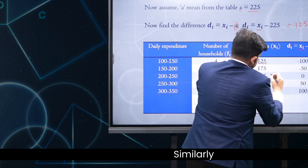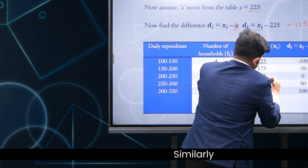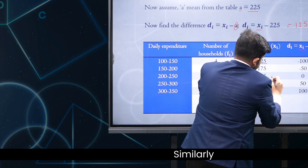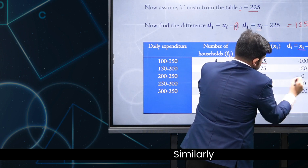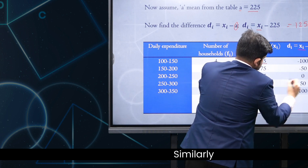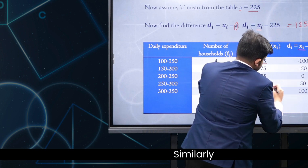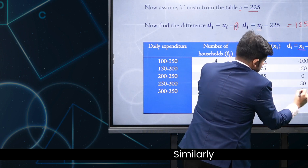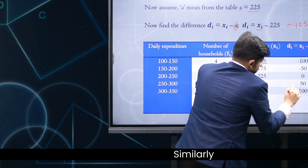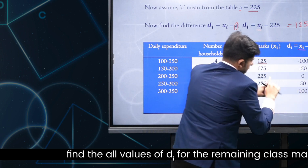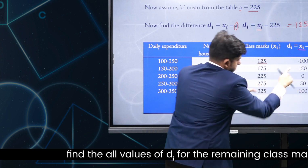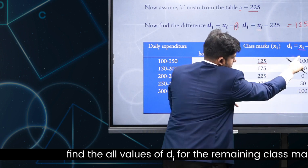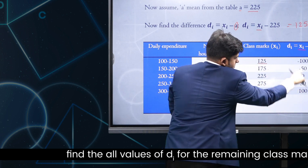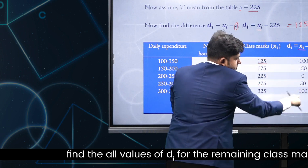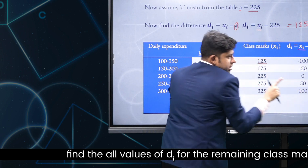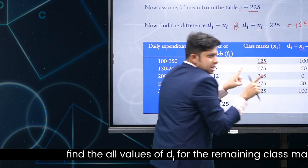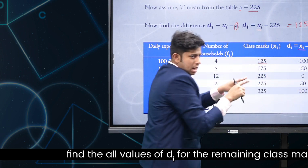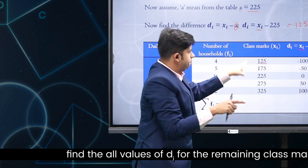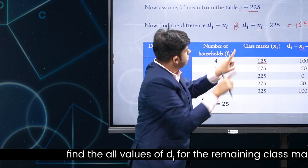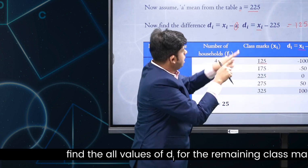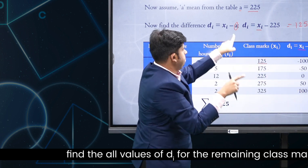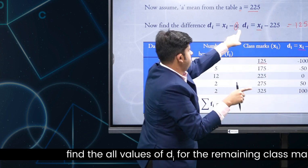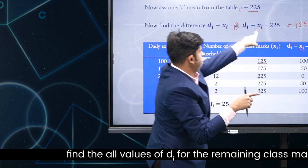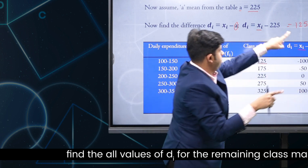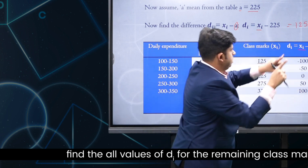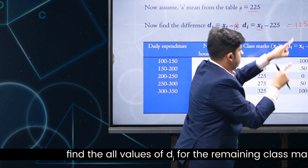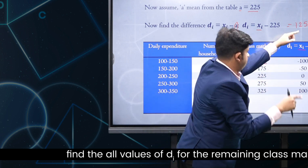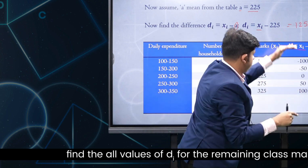Similarly, find the all values of di for the remaining class marks.